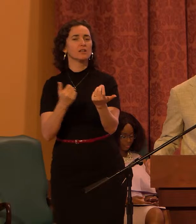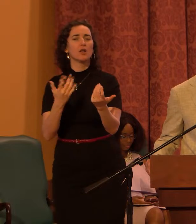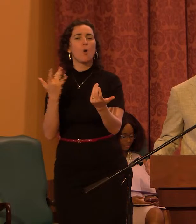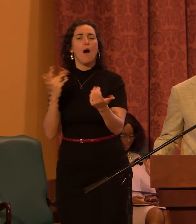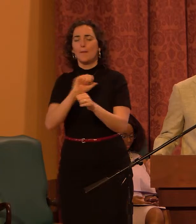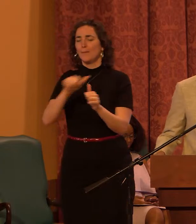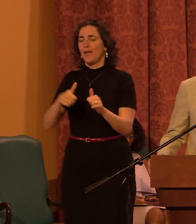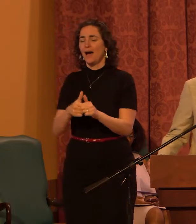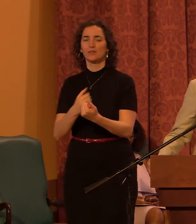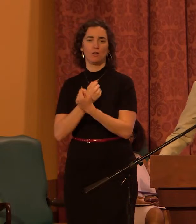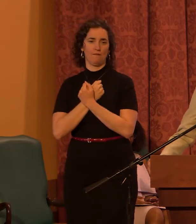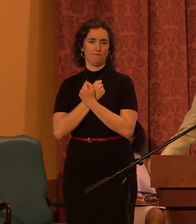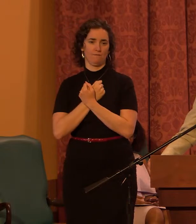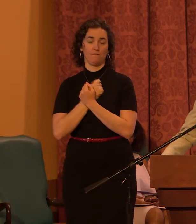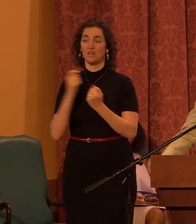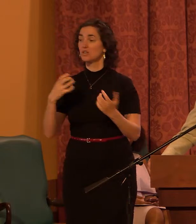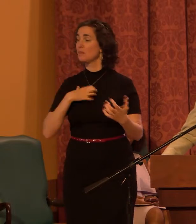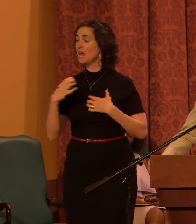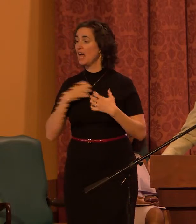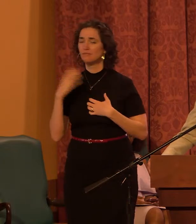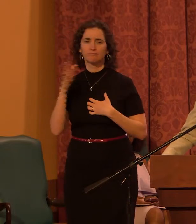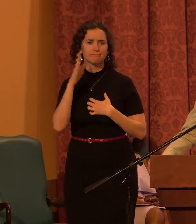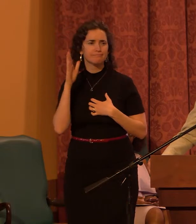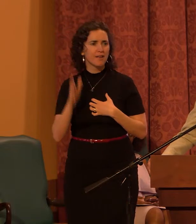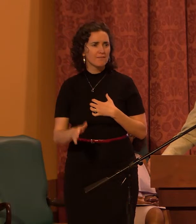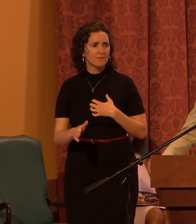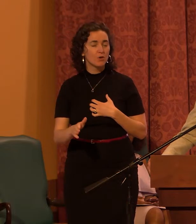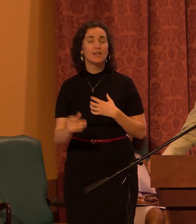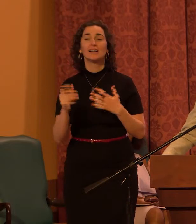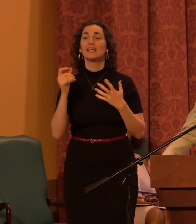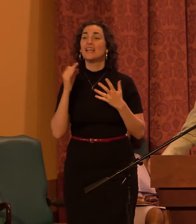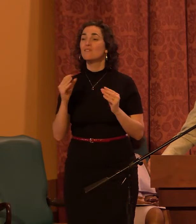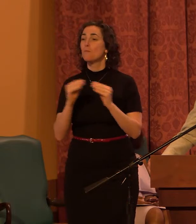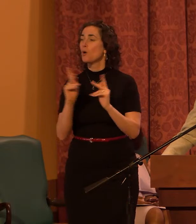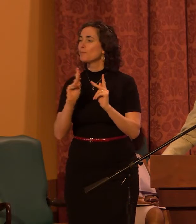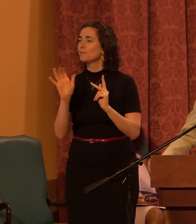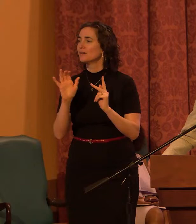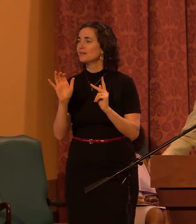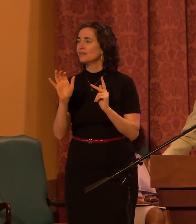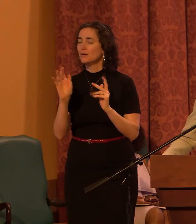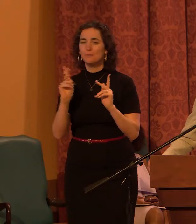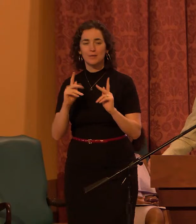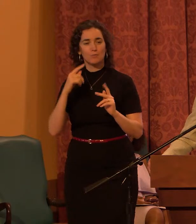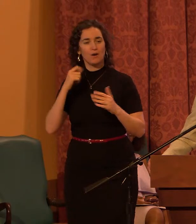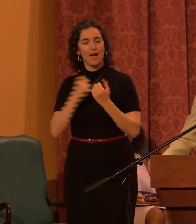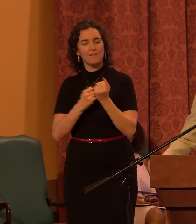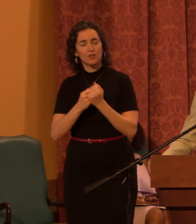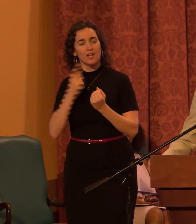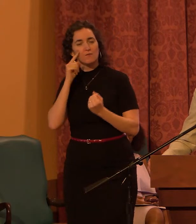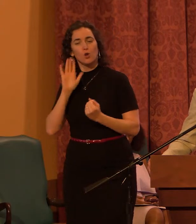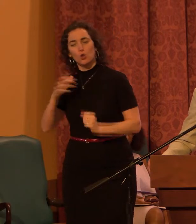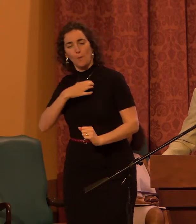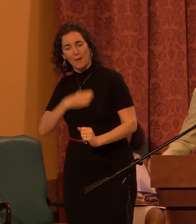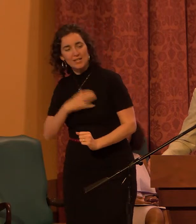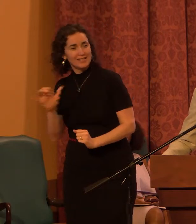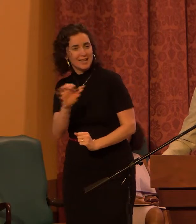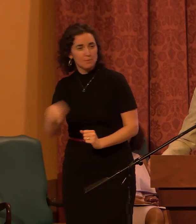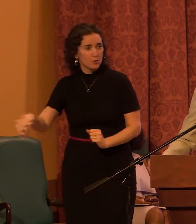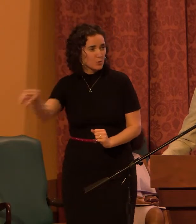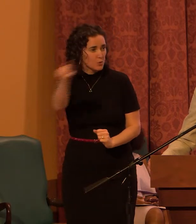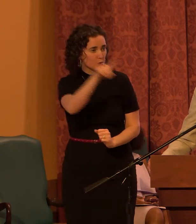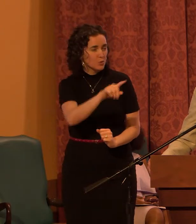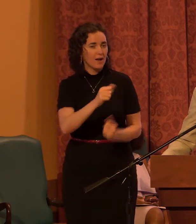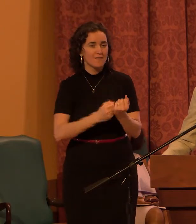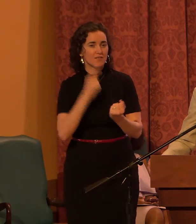love. You never complained. And I think if we had more people advocating for their passion like you advocate for